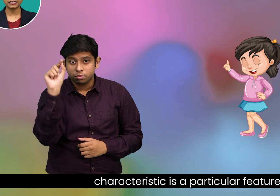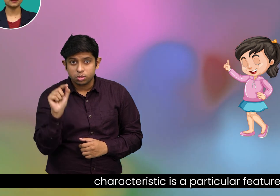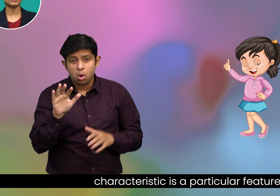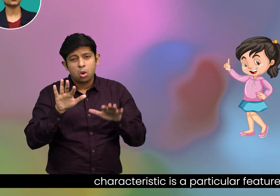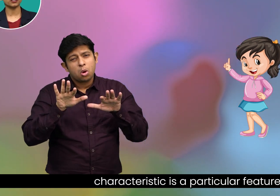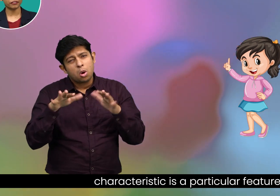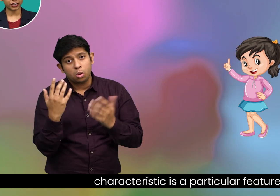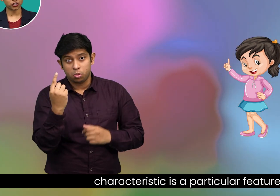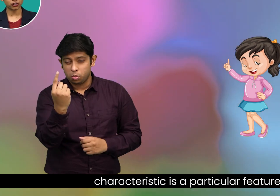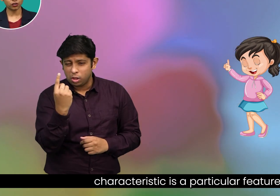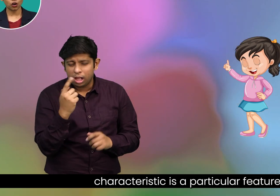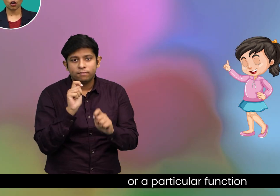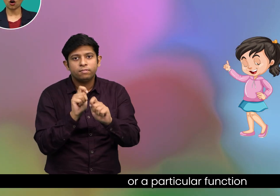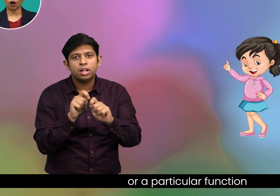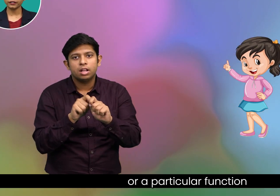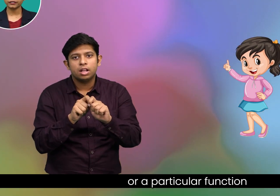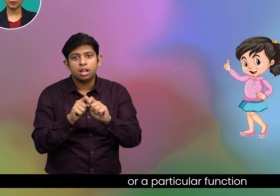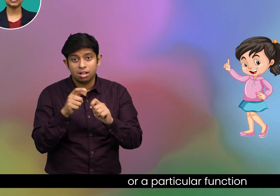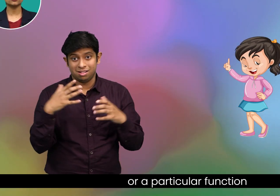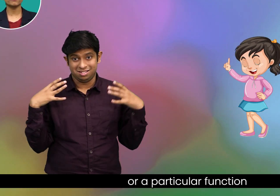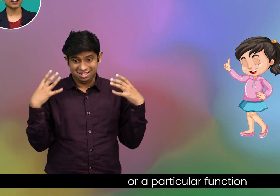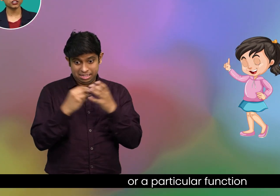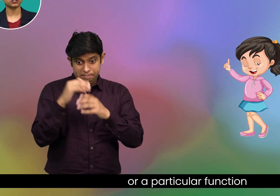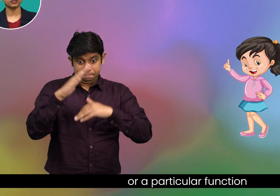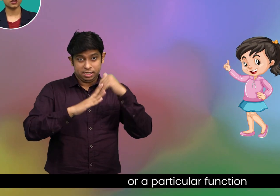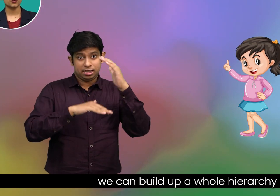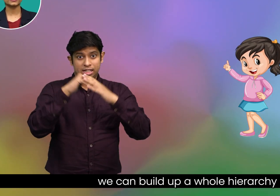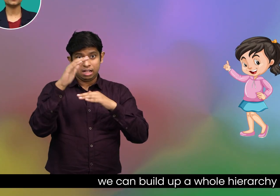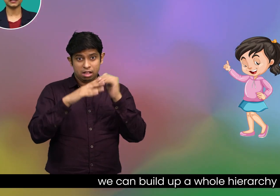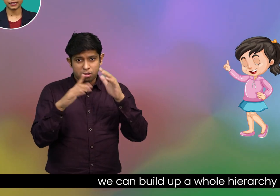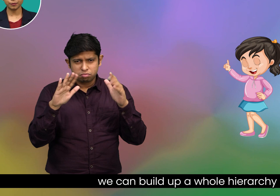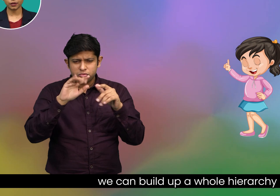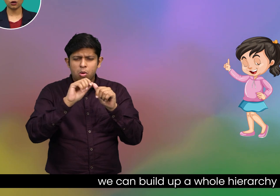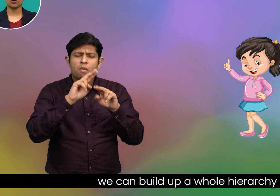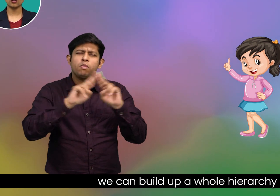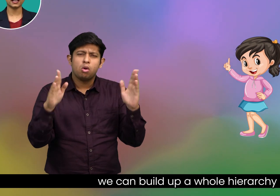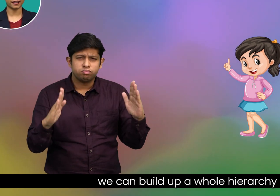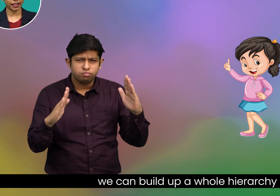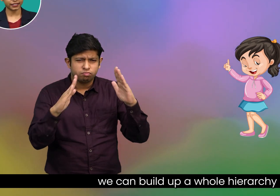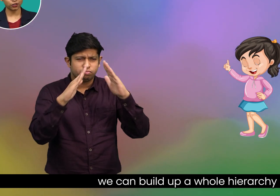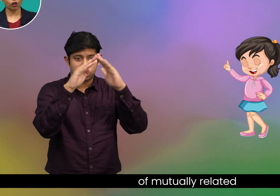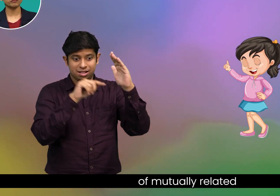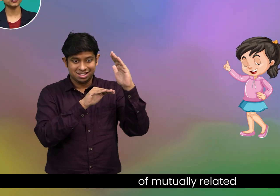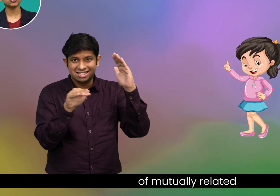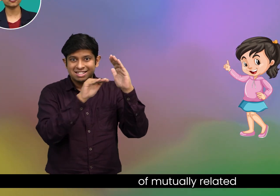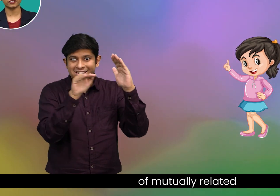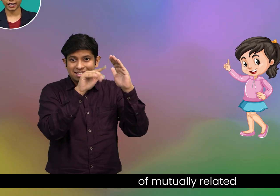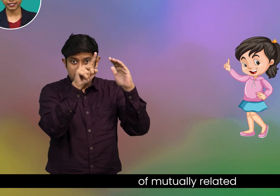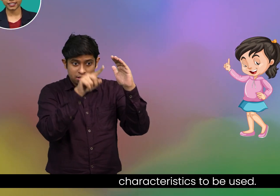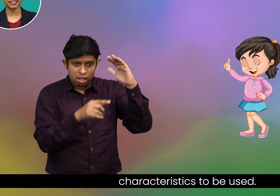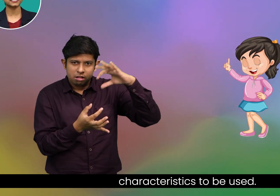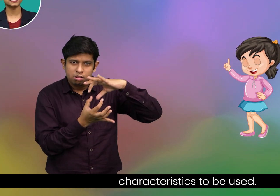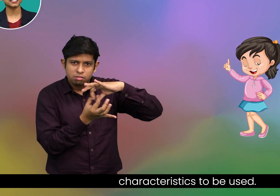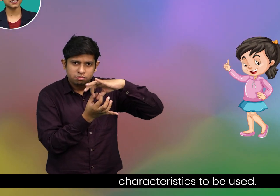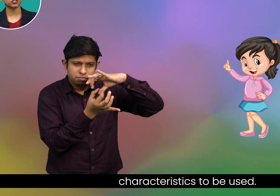Characteristic is a particular feature or a particular function. We can build up a whole hierarchy of mutual